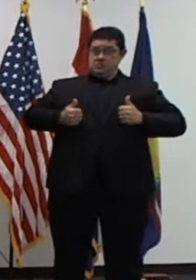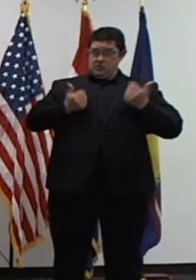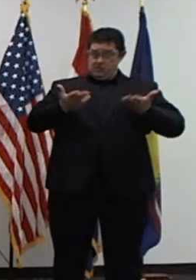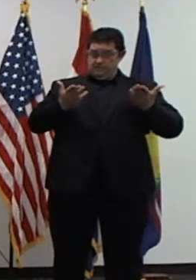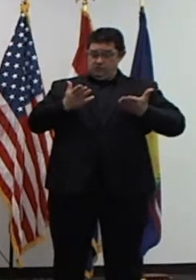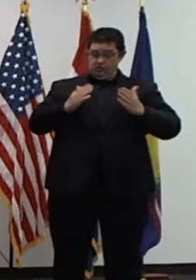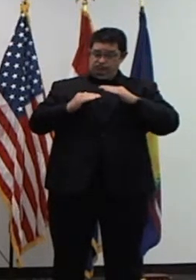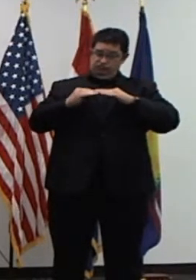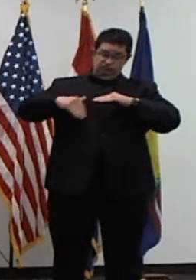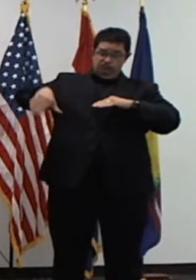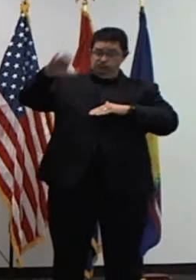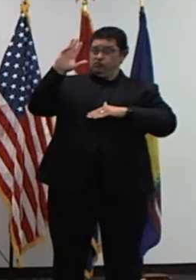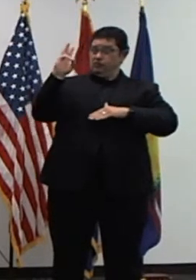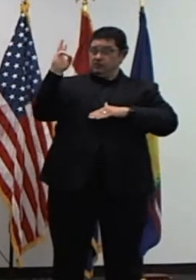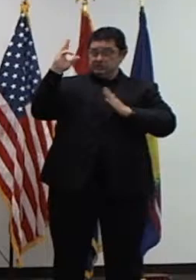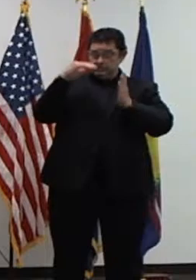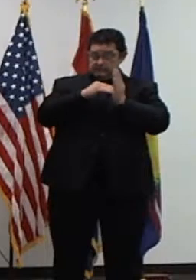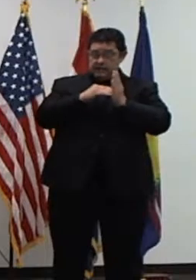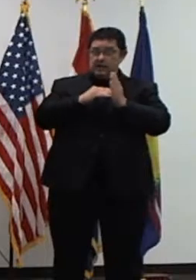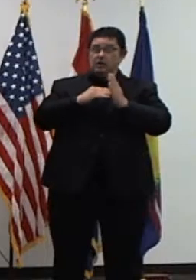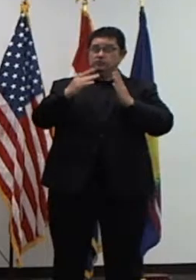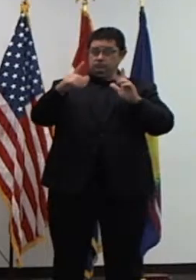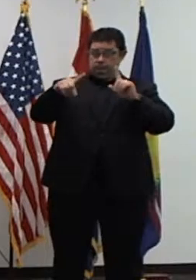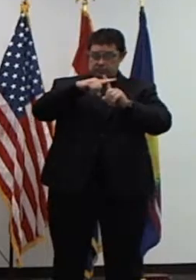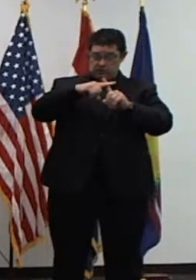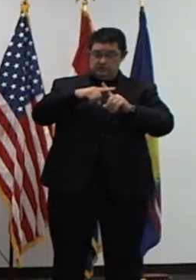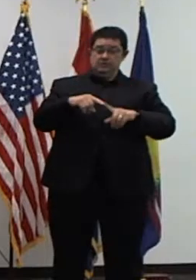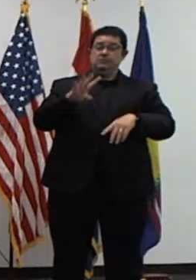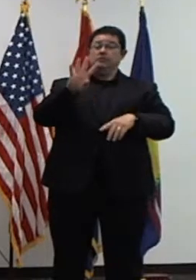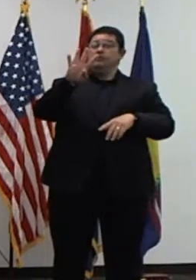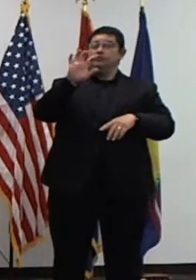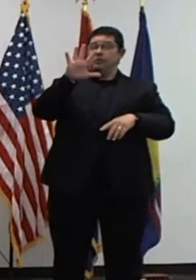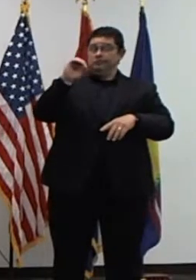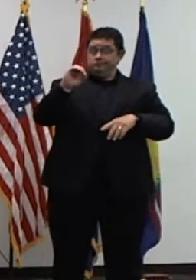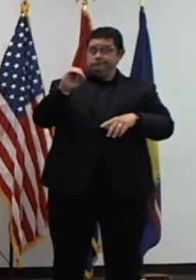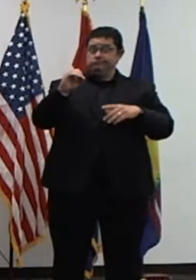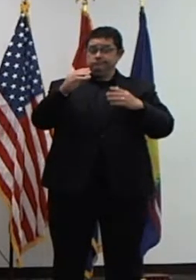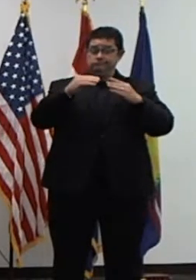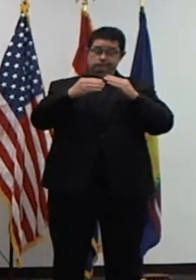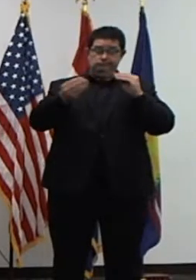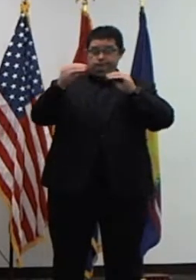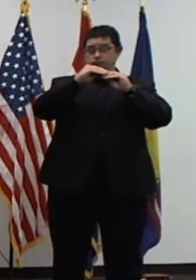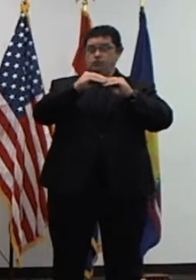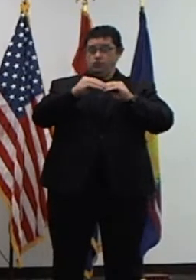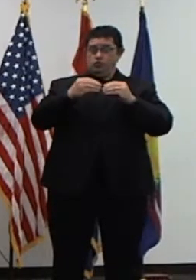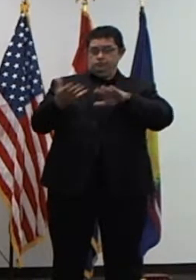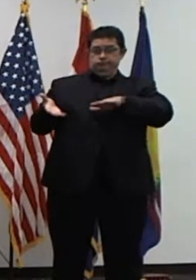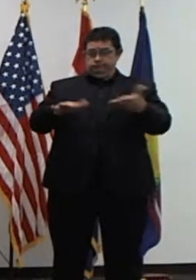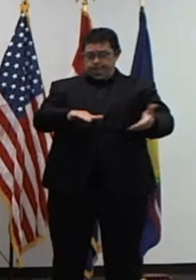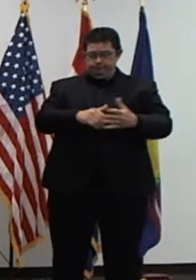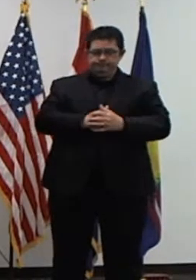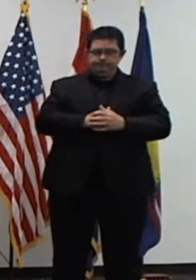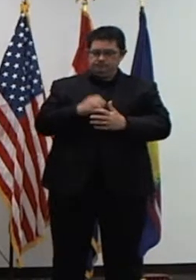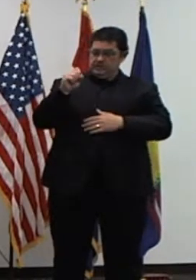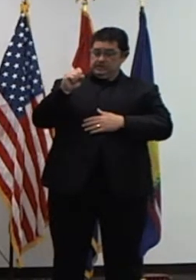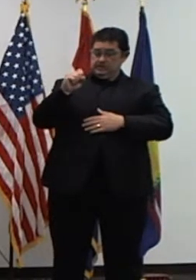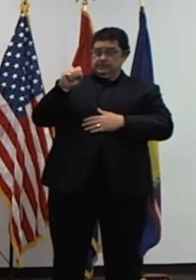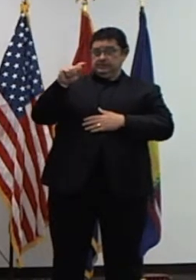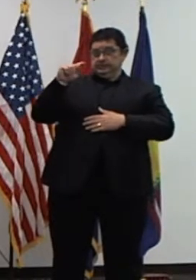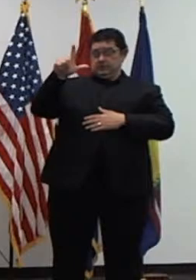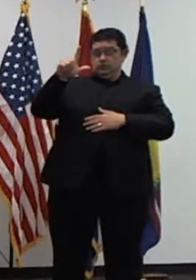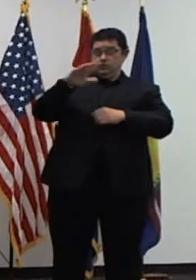positive, and 450 have lost their lives. St. Louis County issued one of the first stay-at-home orders in the